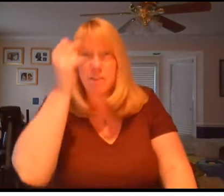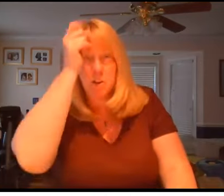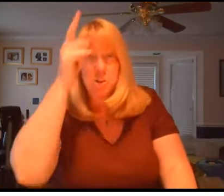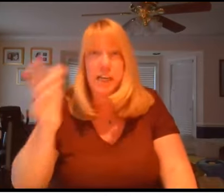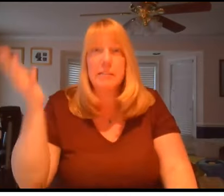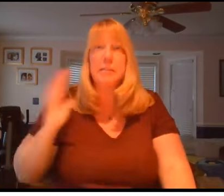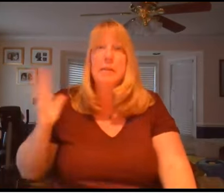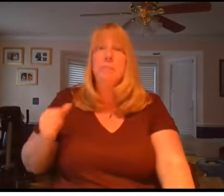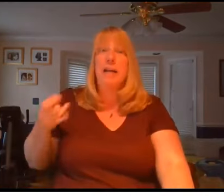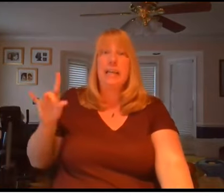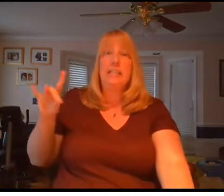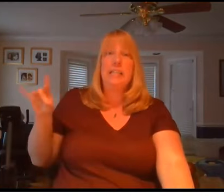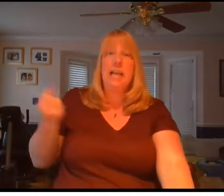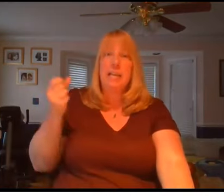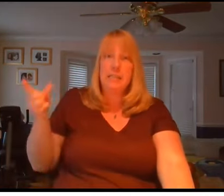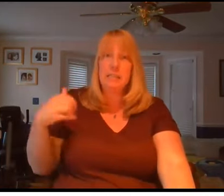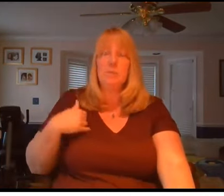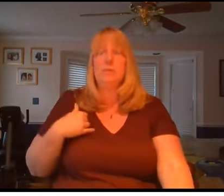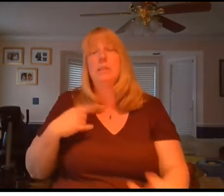deaf children can't read and they couldn't understand back in